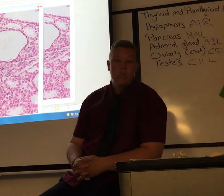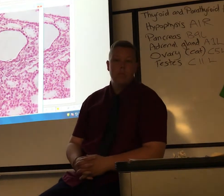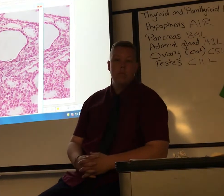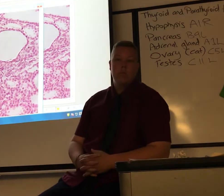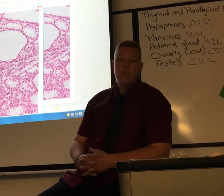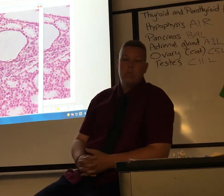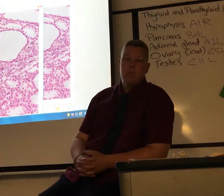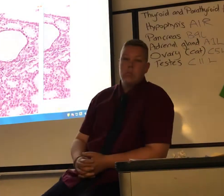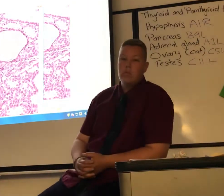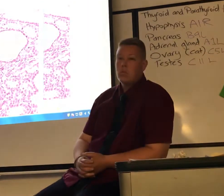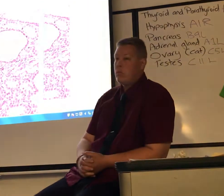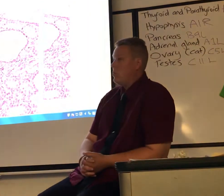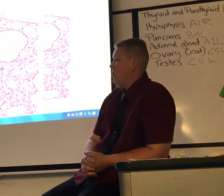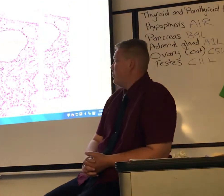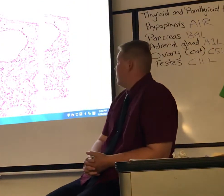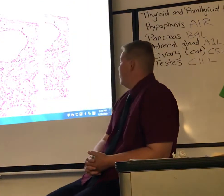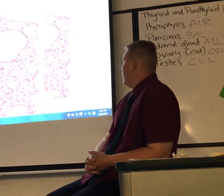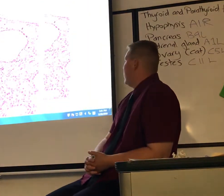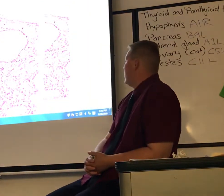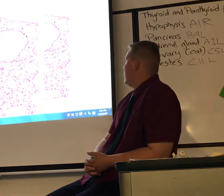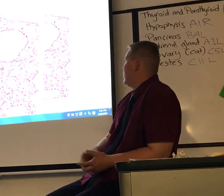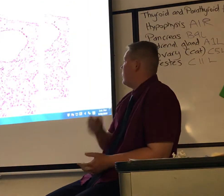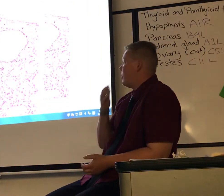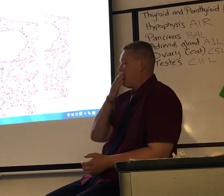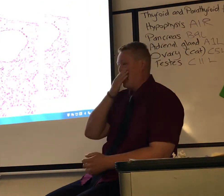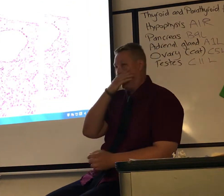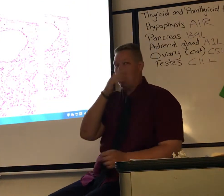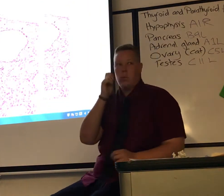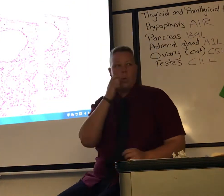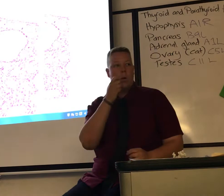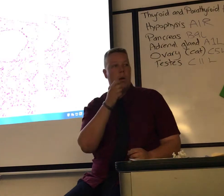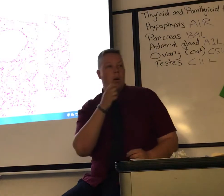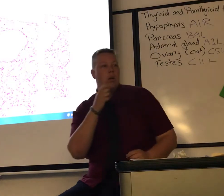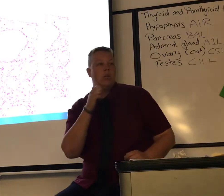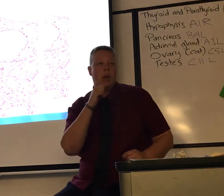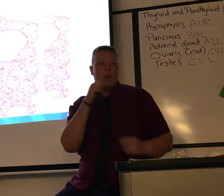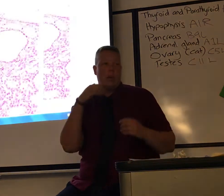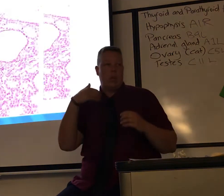If you allow me to turn the lights on, I didn't teach this yet, so I want you to know what you're looking at.